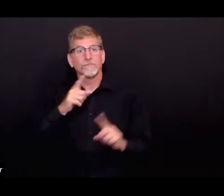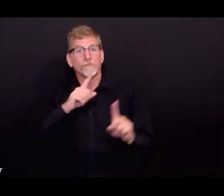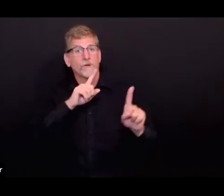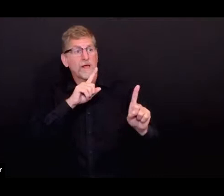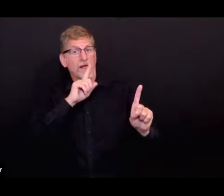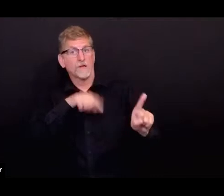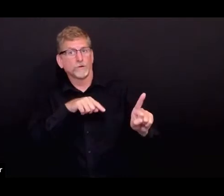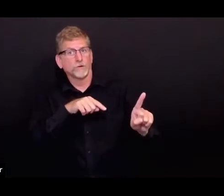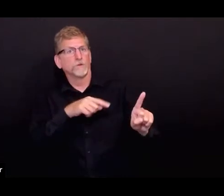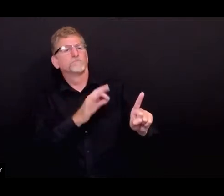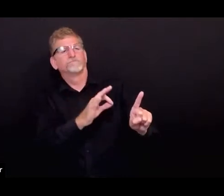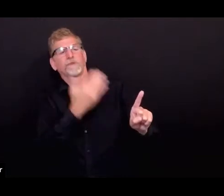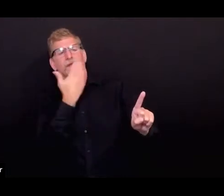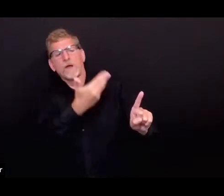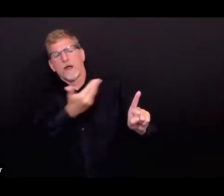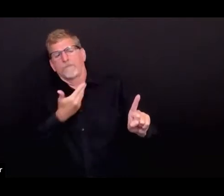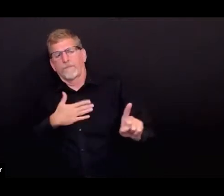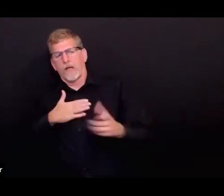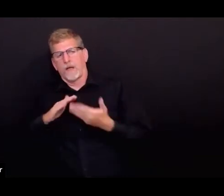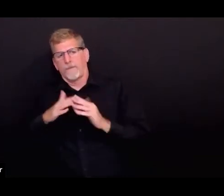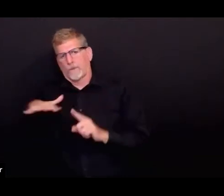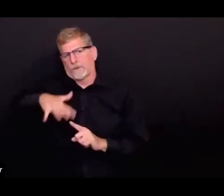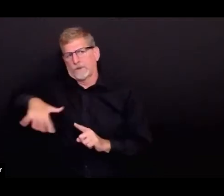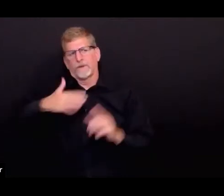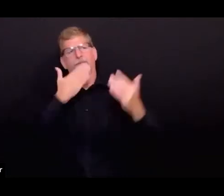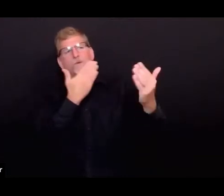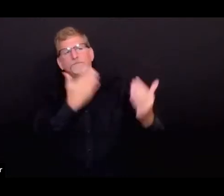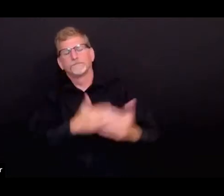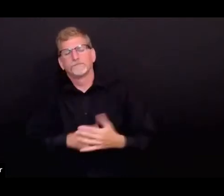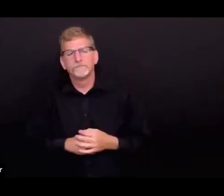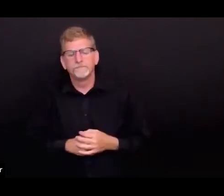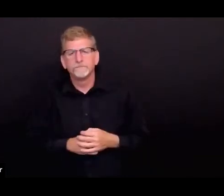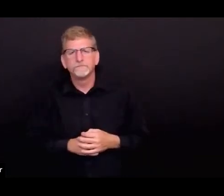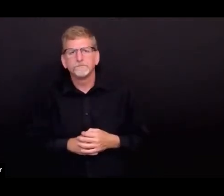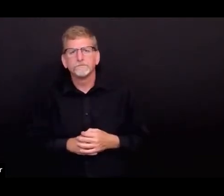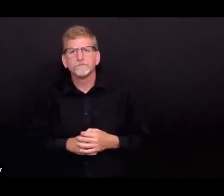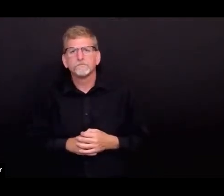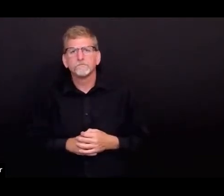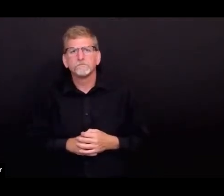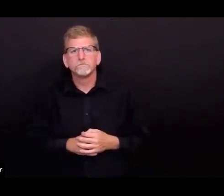Next, we have Chris Berg of Valley News Live. Your line is now open.